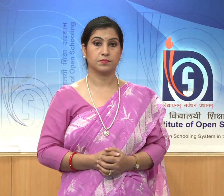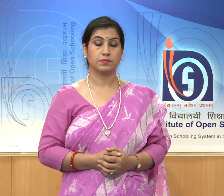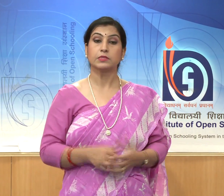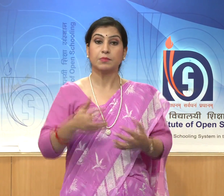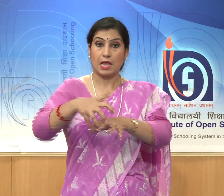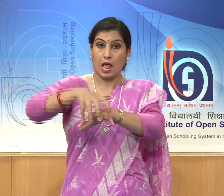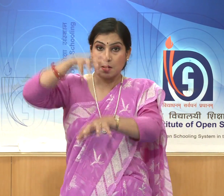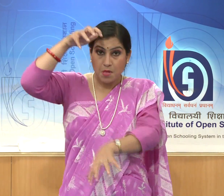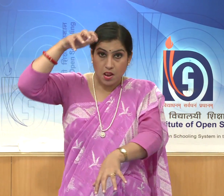animal,